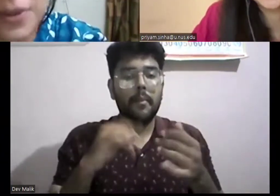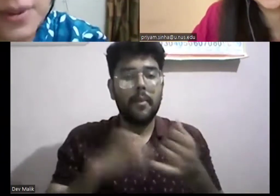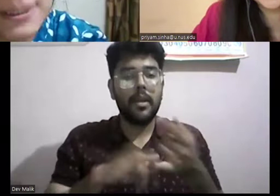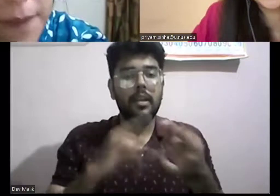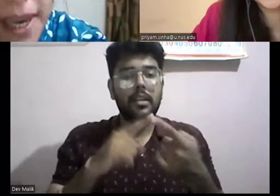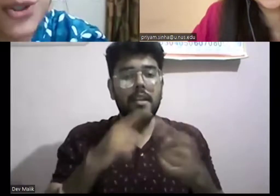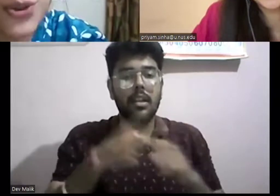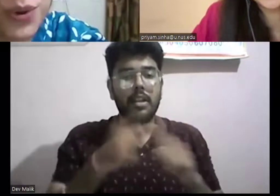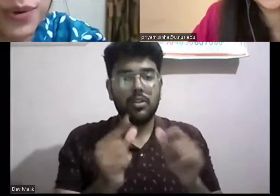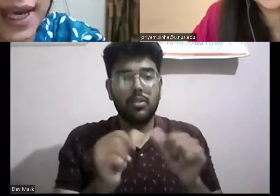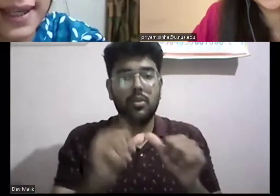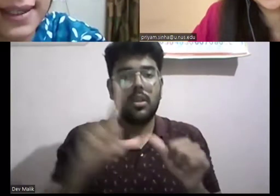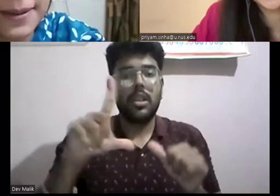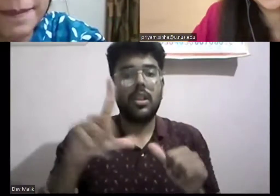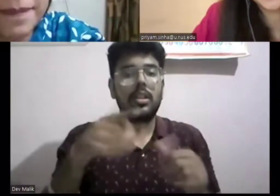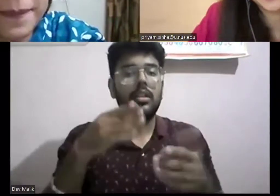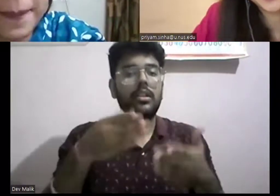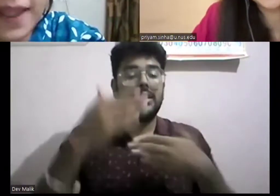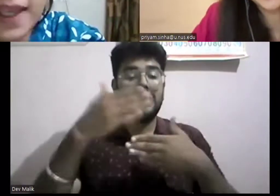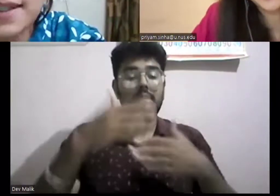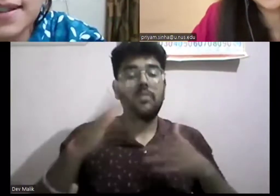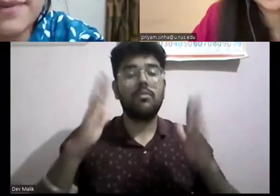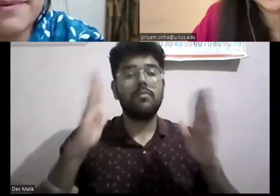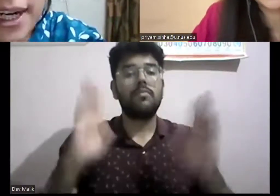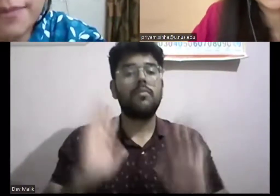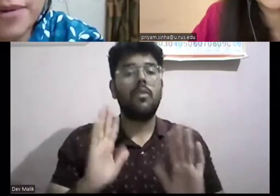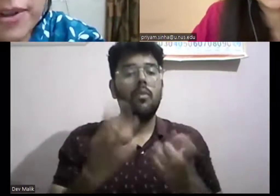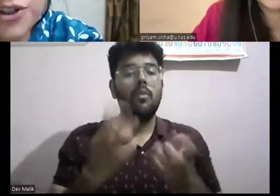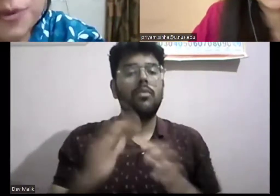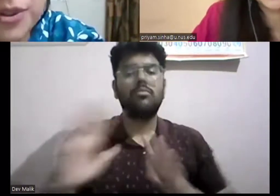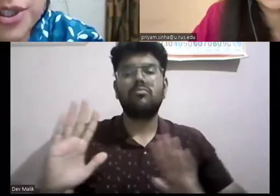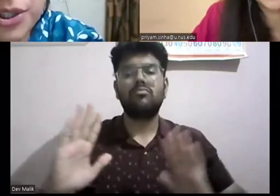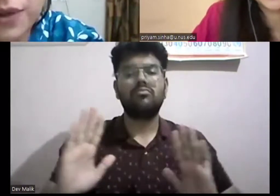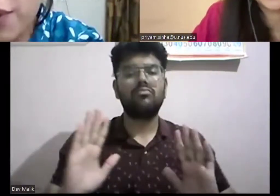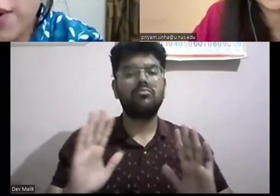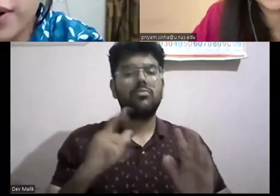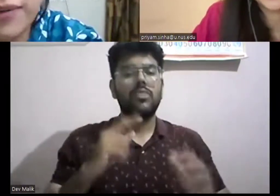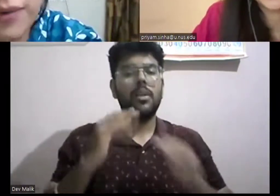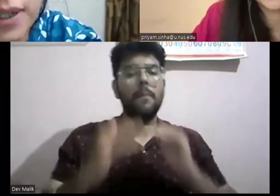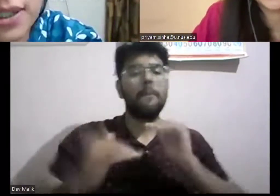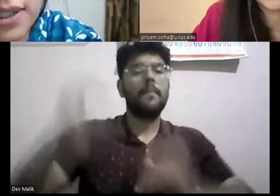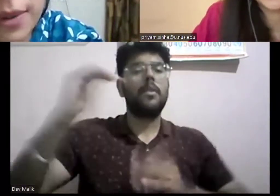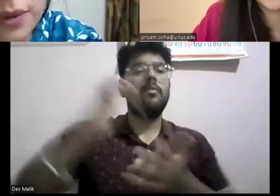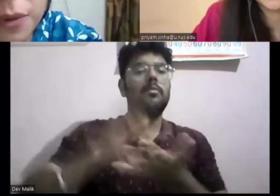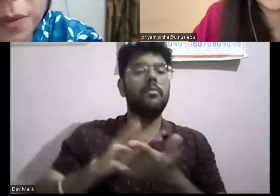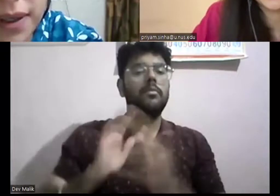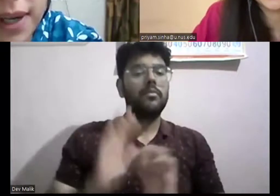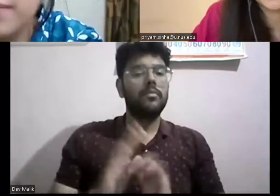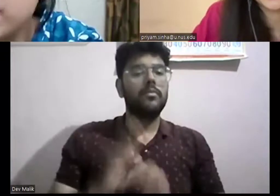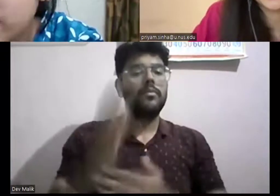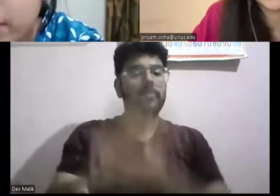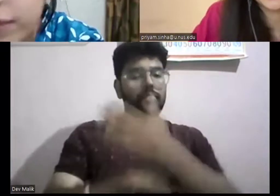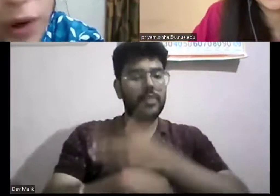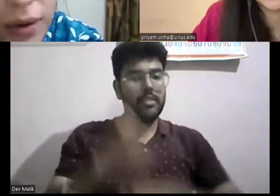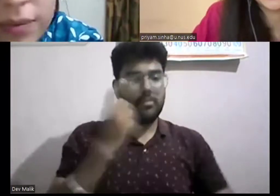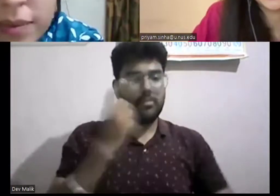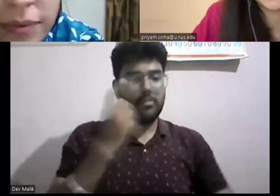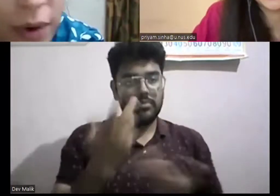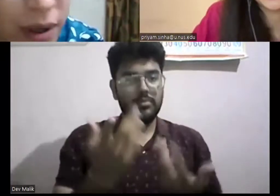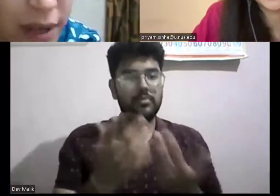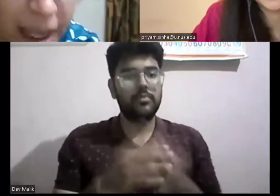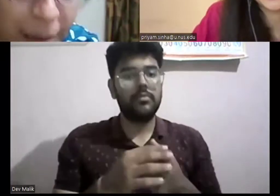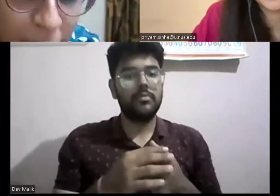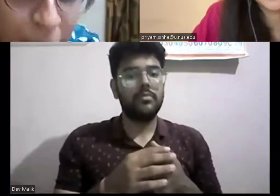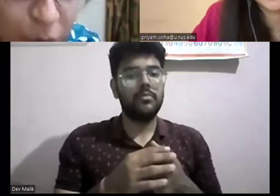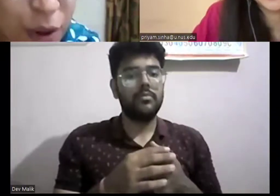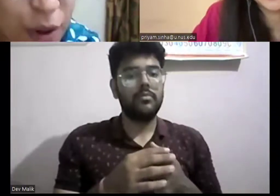exactly. the space to do that is a very privileged position for a disabled woman, and